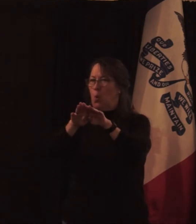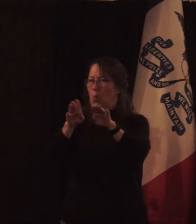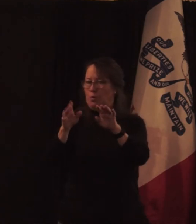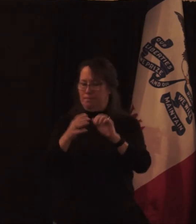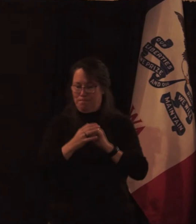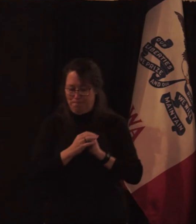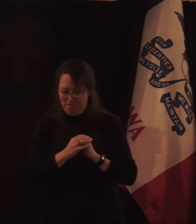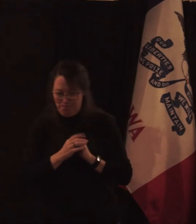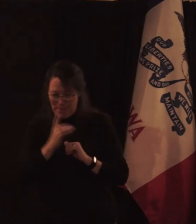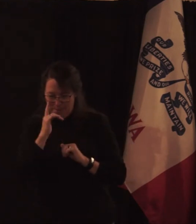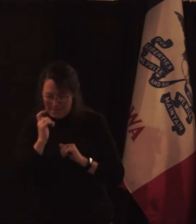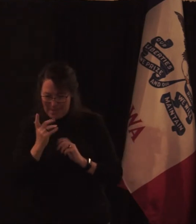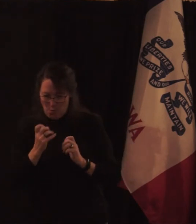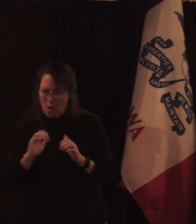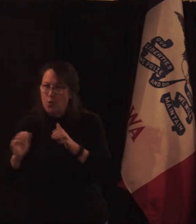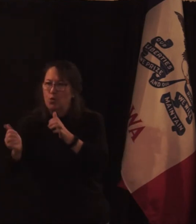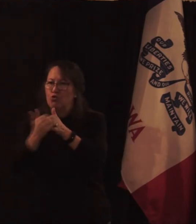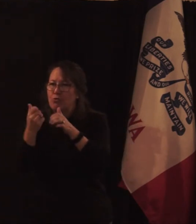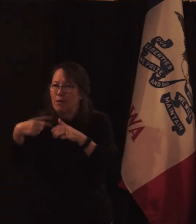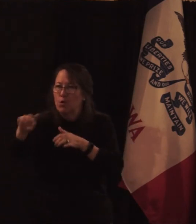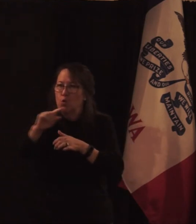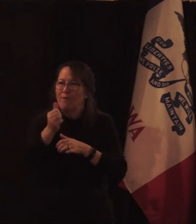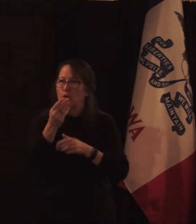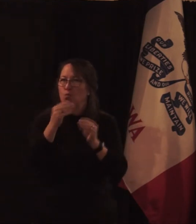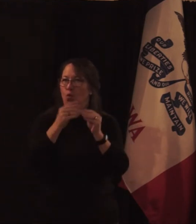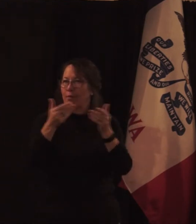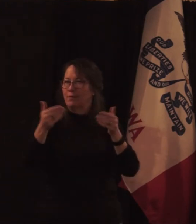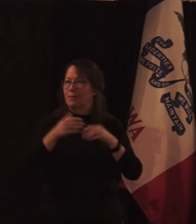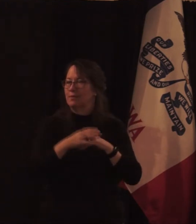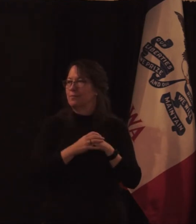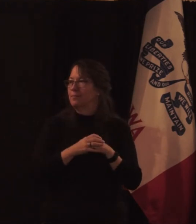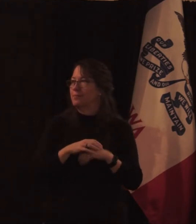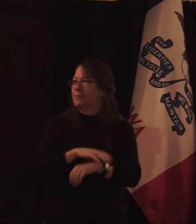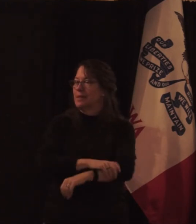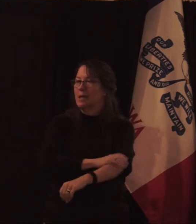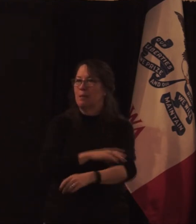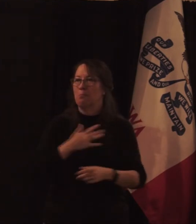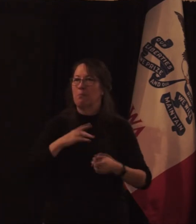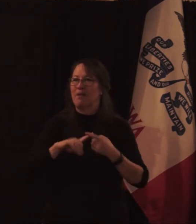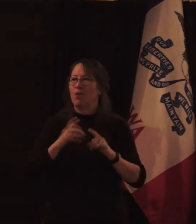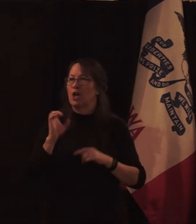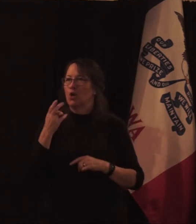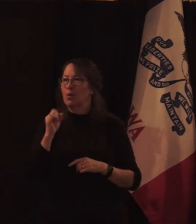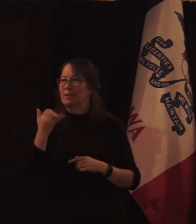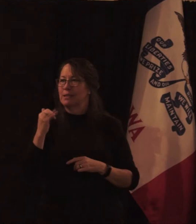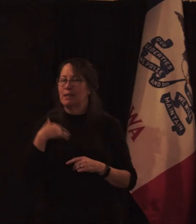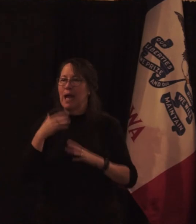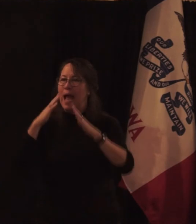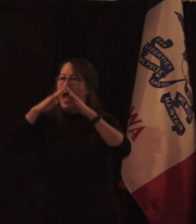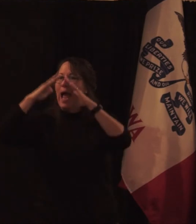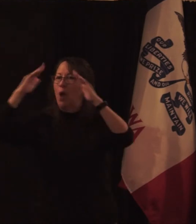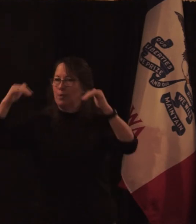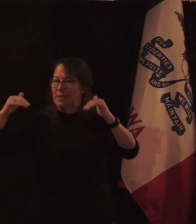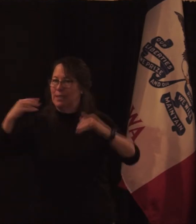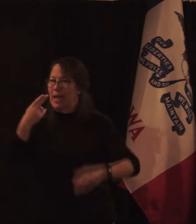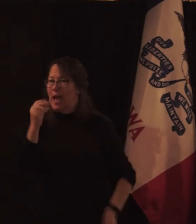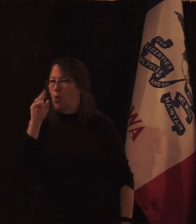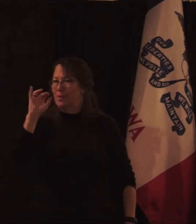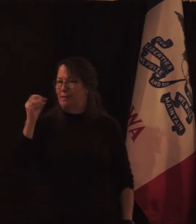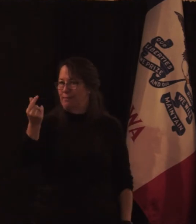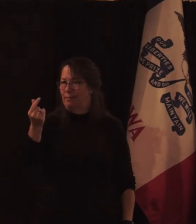this, because I did want to challenge you on a couple of other things. And my friend Chris is still here.